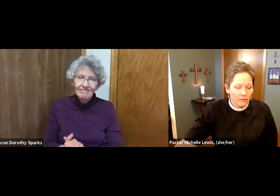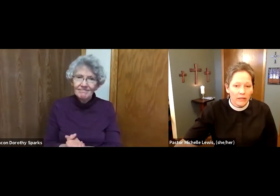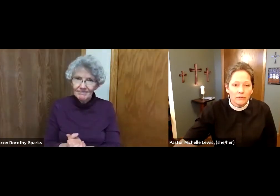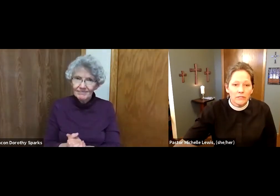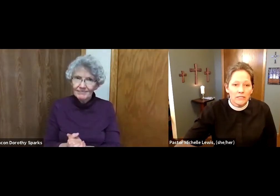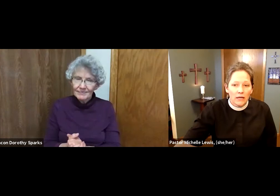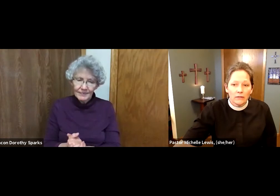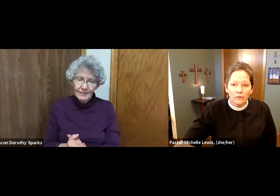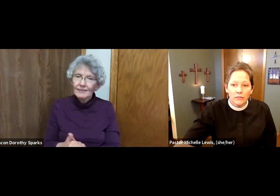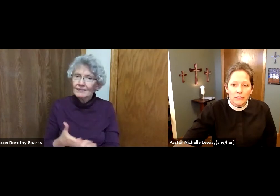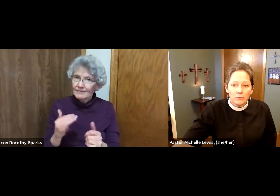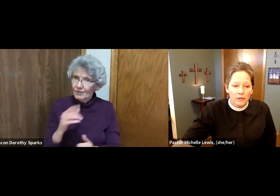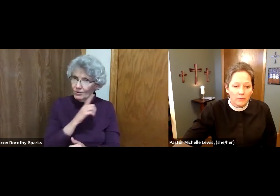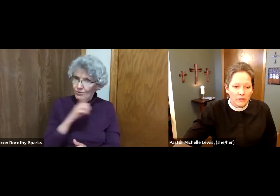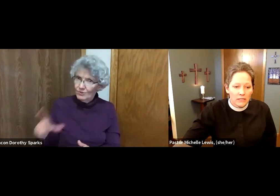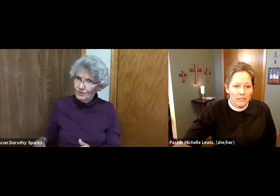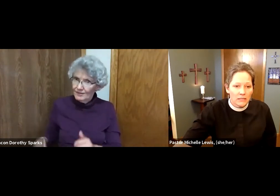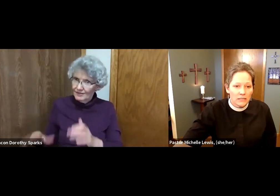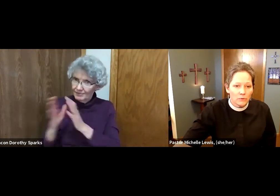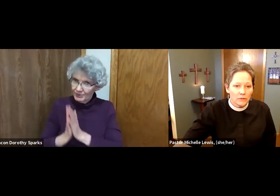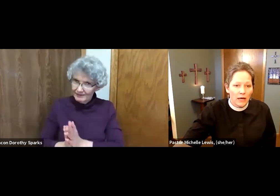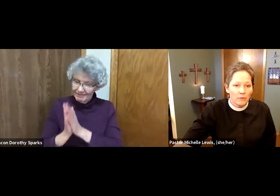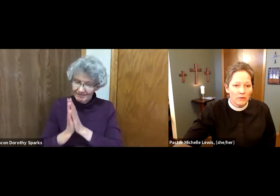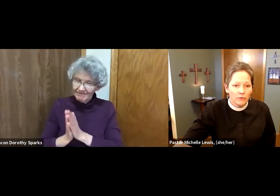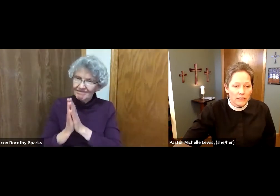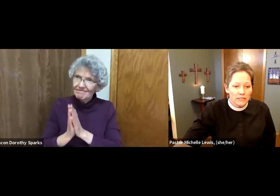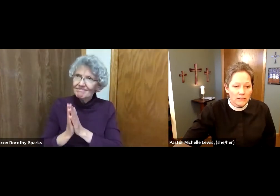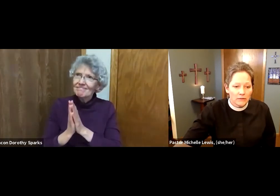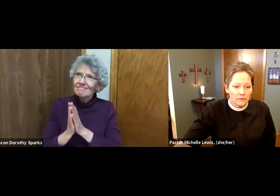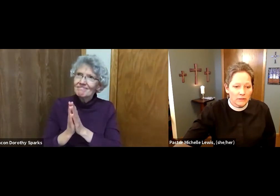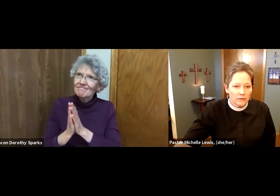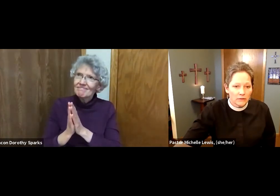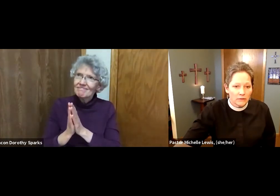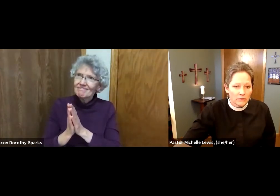We invite you to sign the Lord's Prayer with us. This will not be voiced.